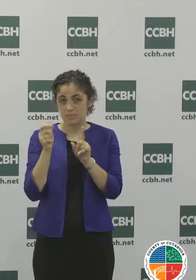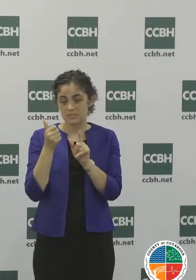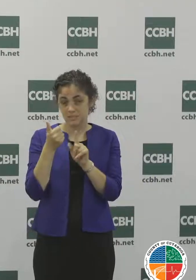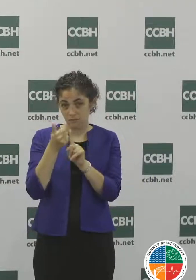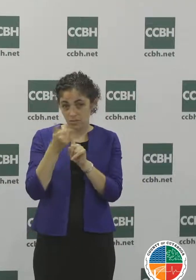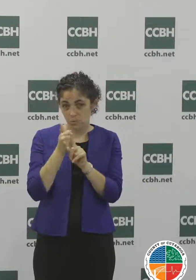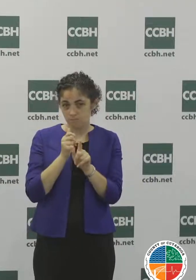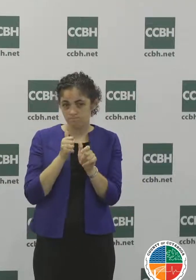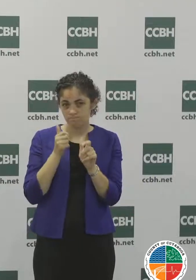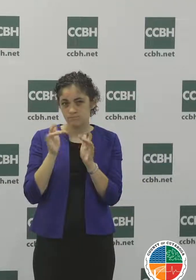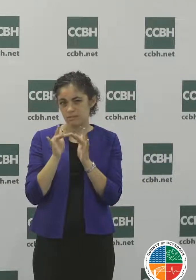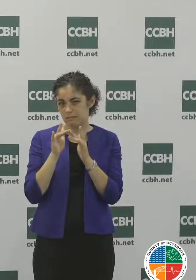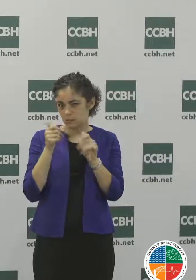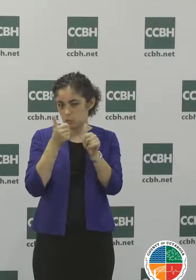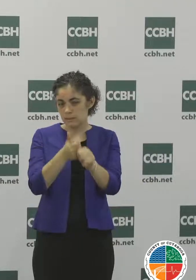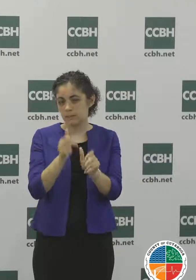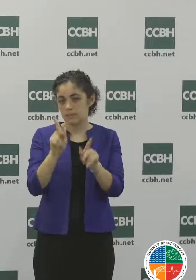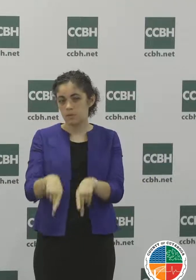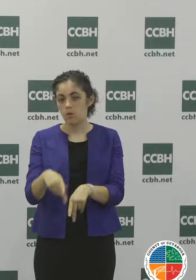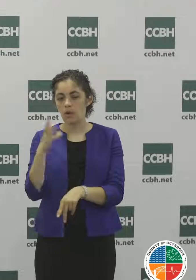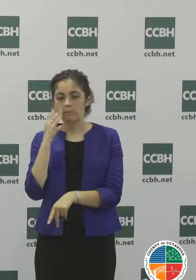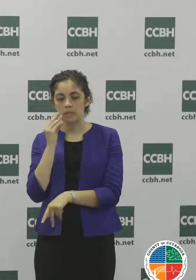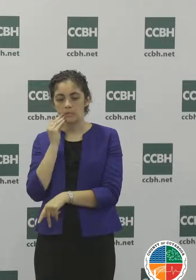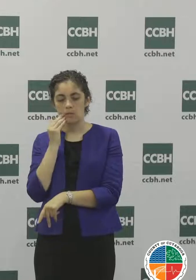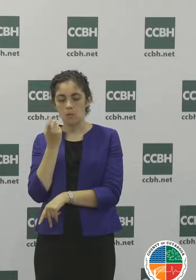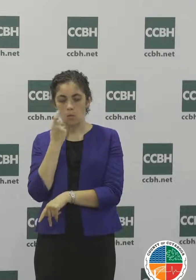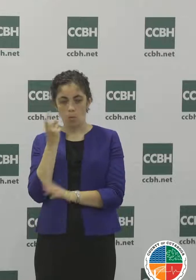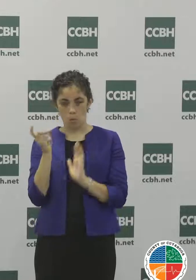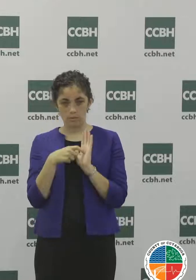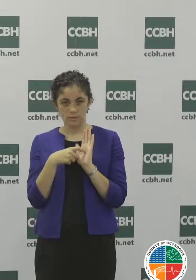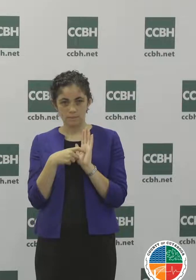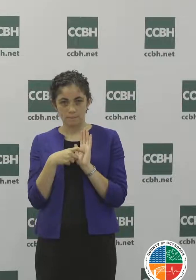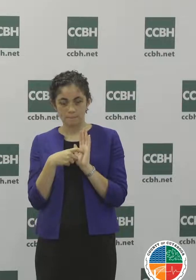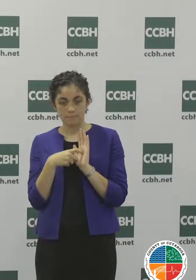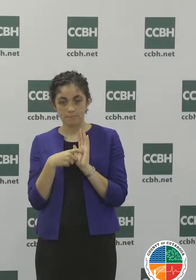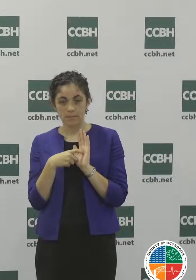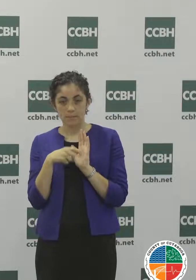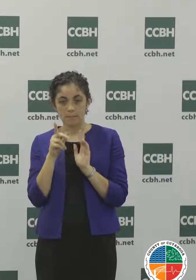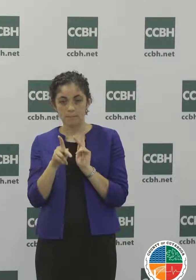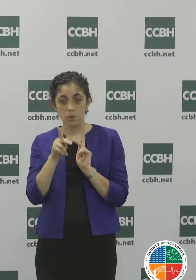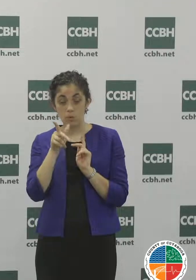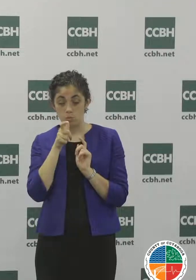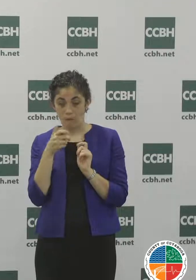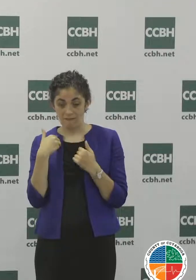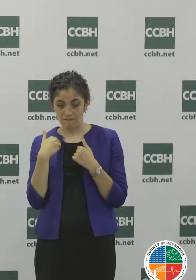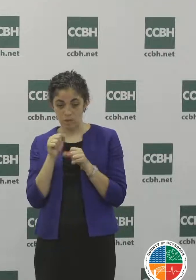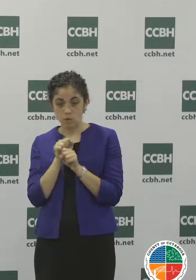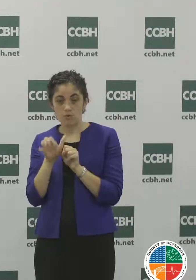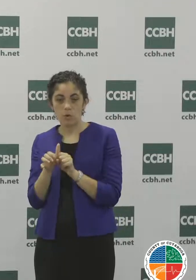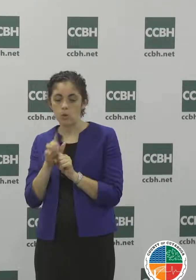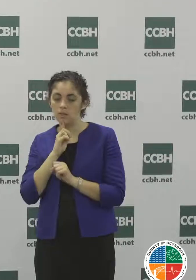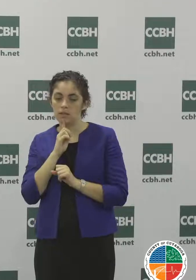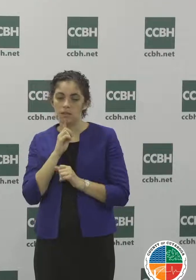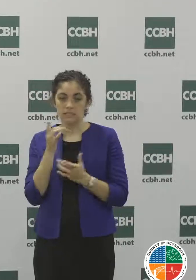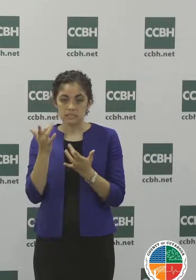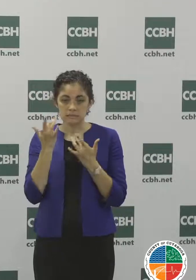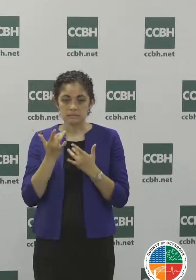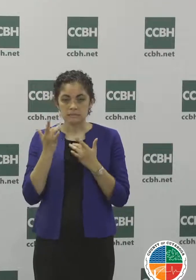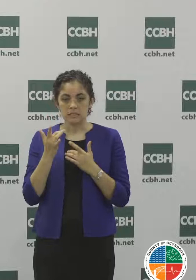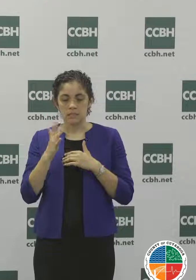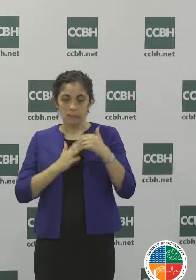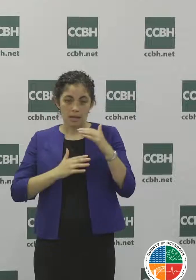tracing. Based on our experiences, we found people who are confirmed with COVID-19 to be compassionate and